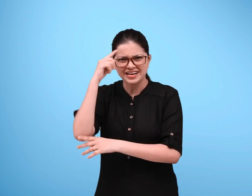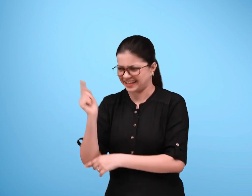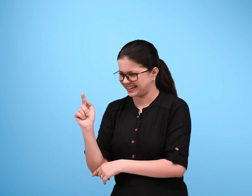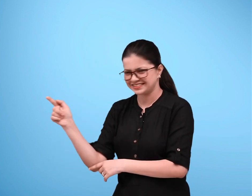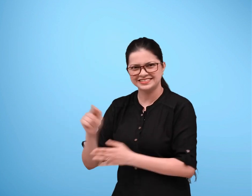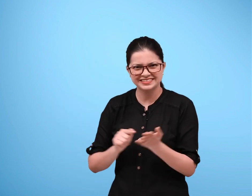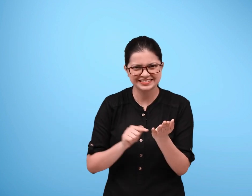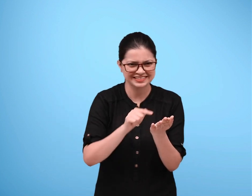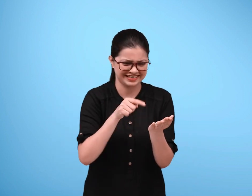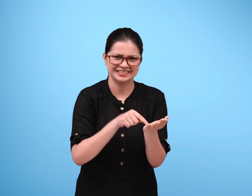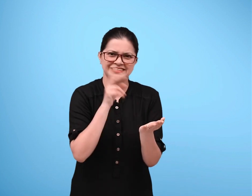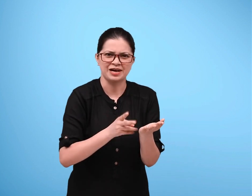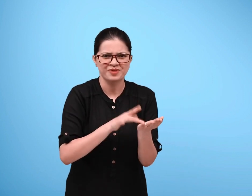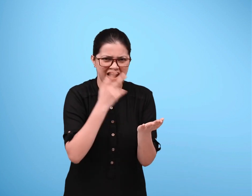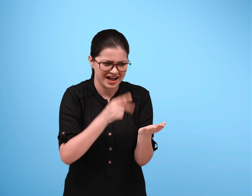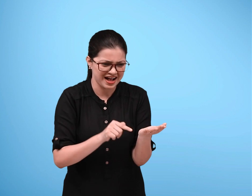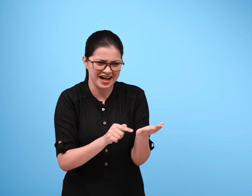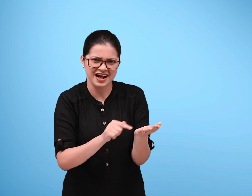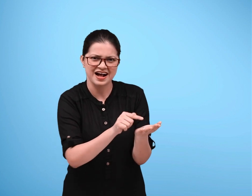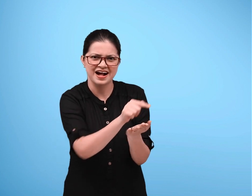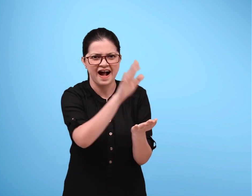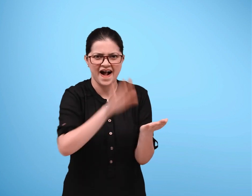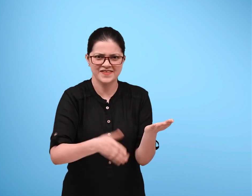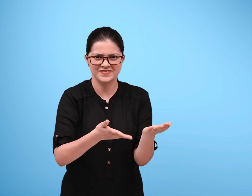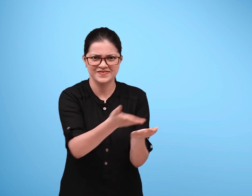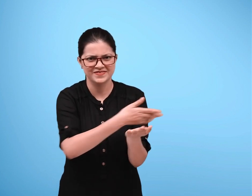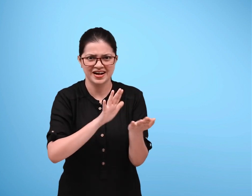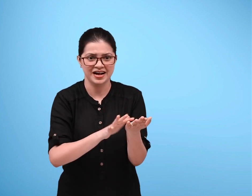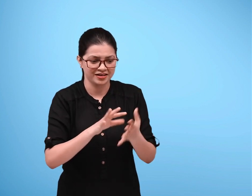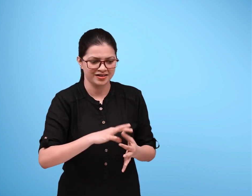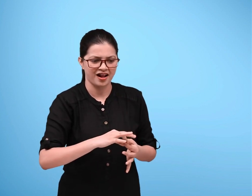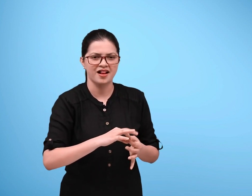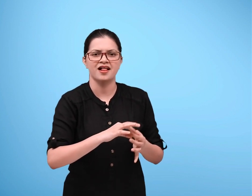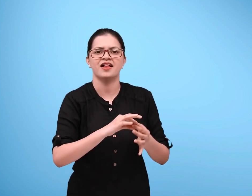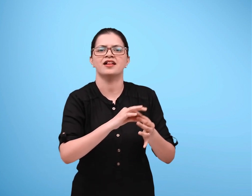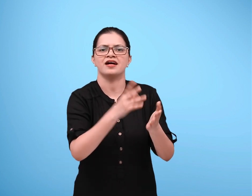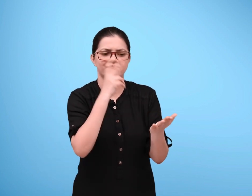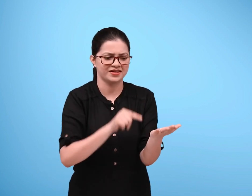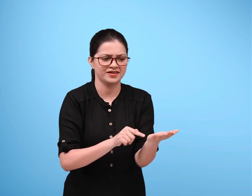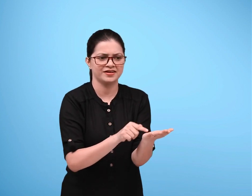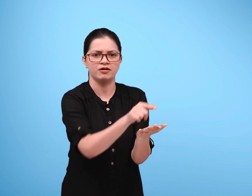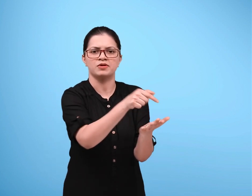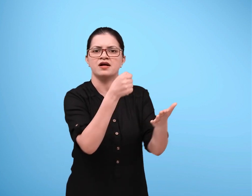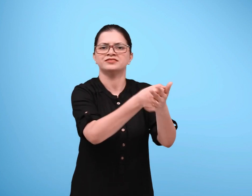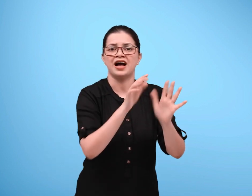Connect the different points you have marked with arrows to show the direction in which the ant was